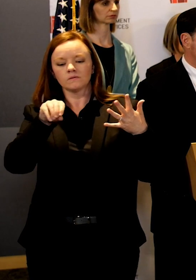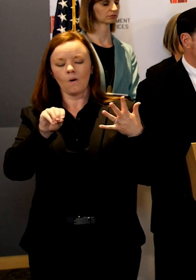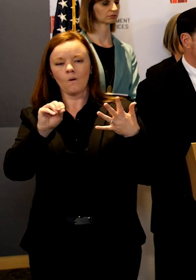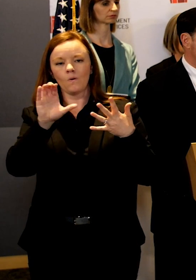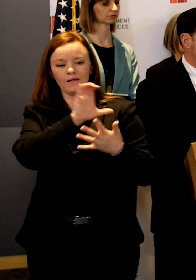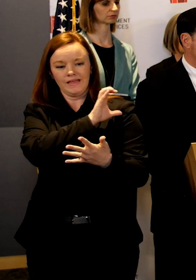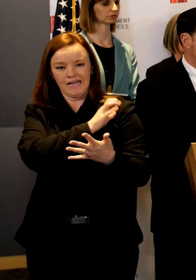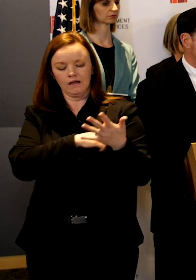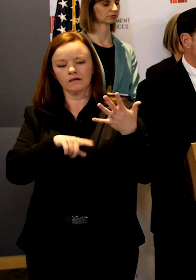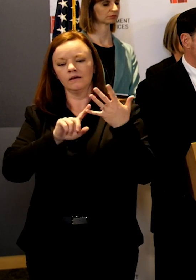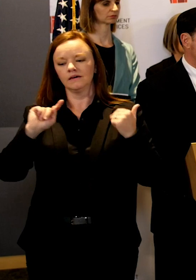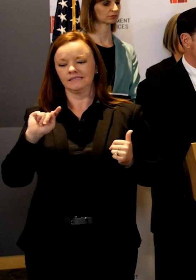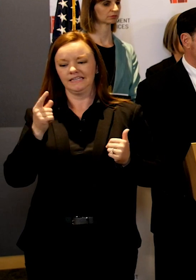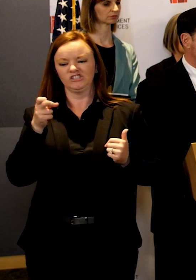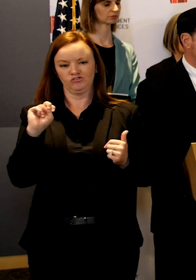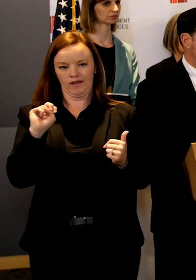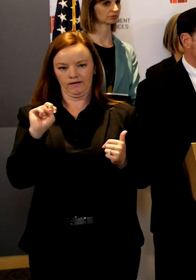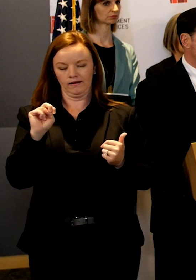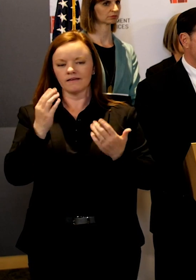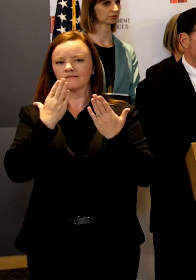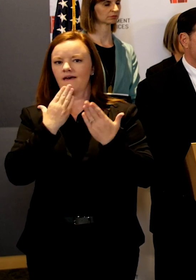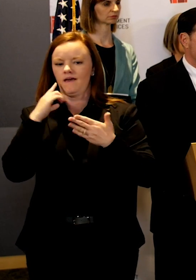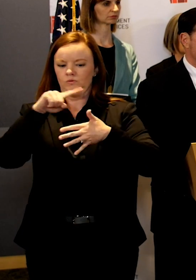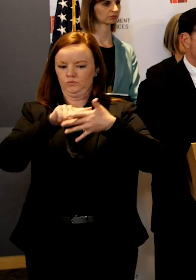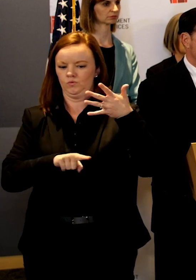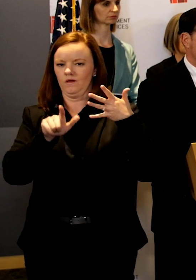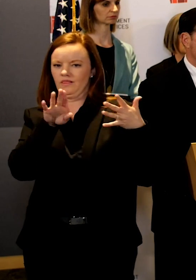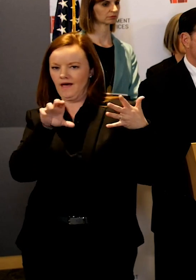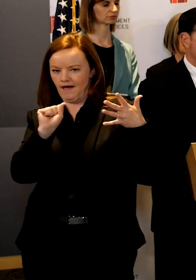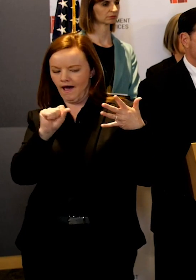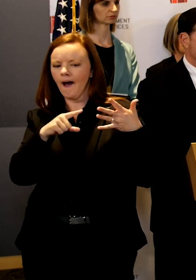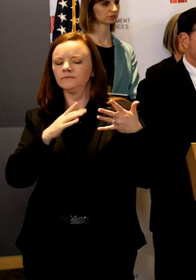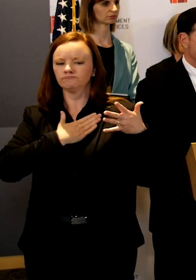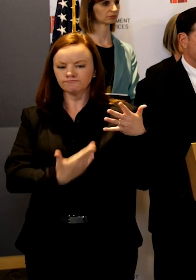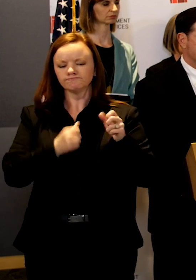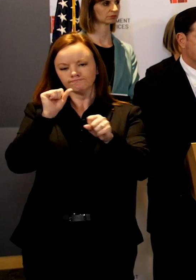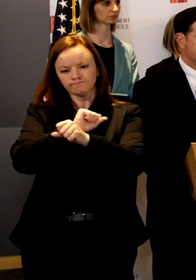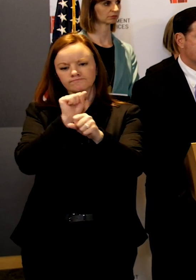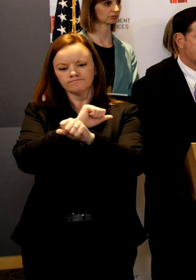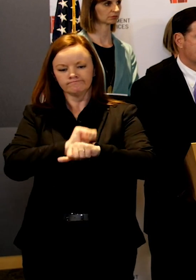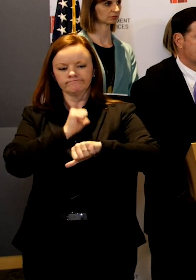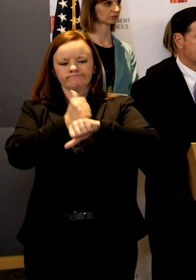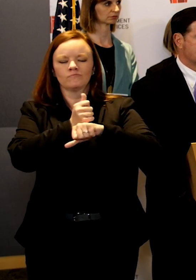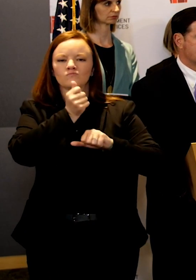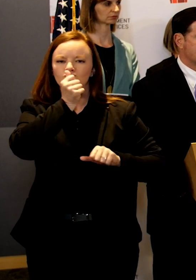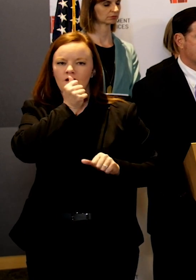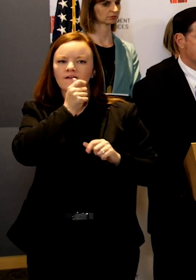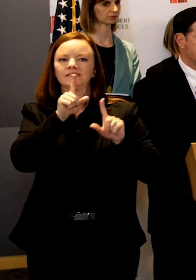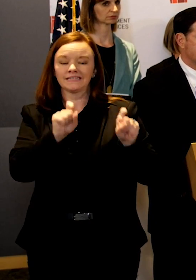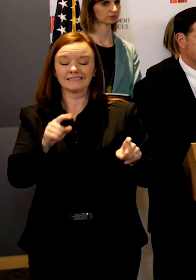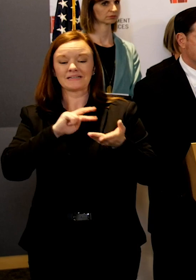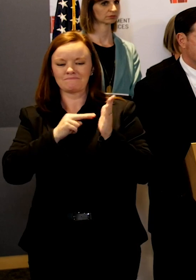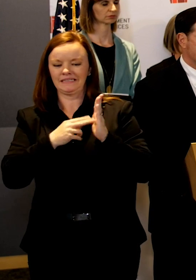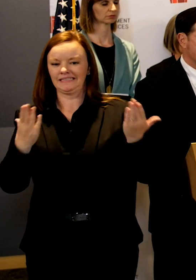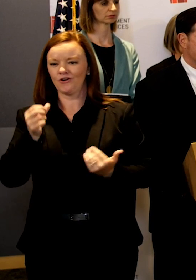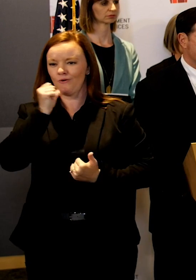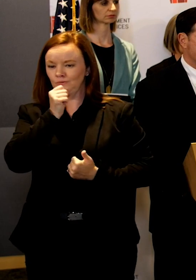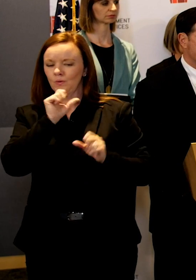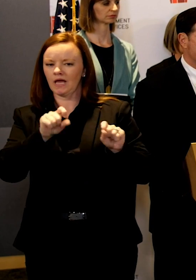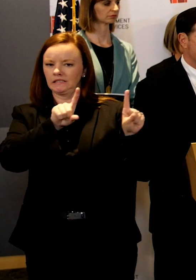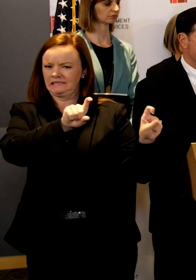TGen. I want to thank each of these labs for working to get private testing implemented so we can test more people in